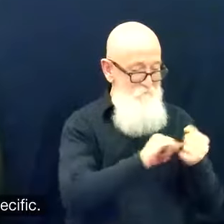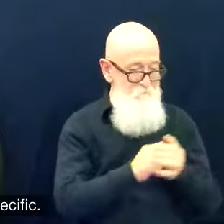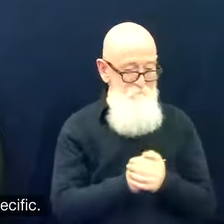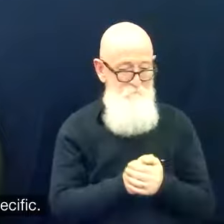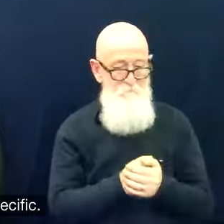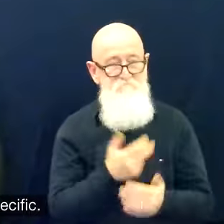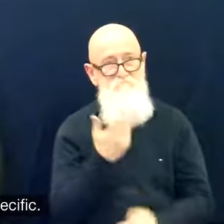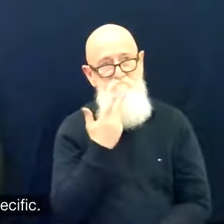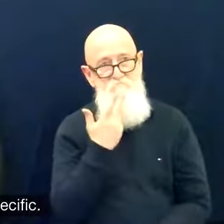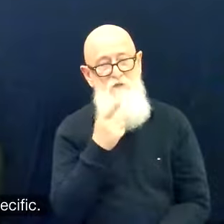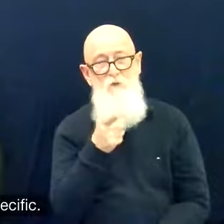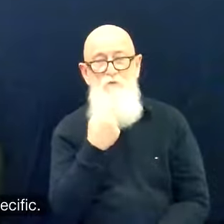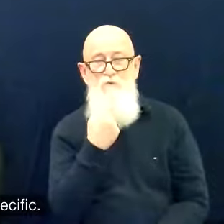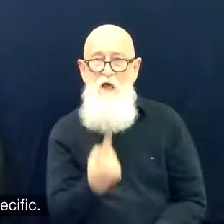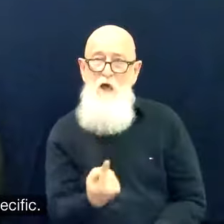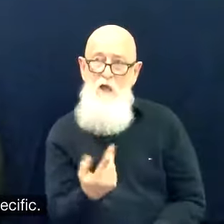you say, I